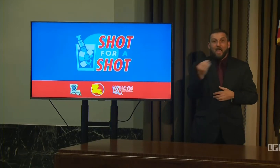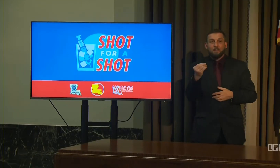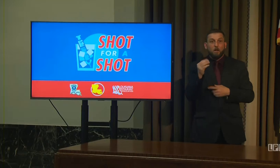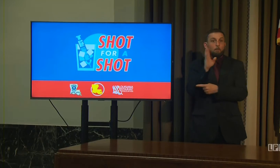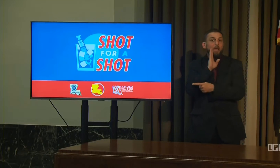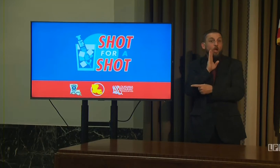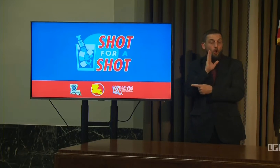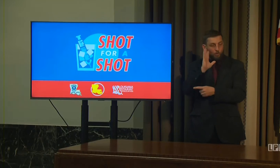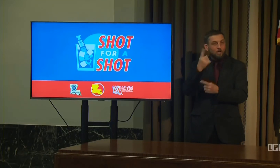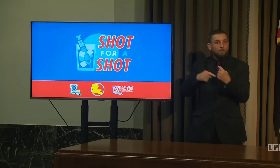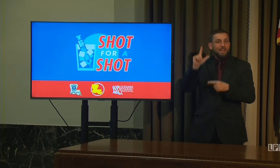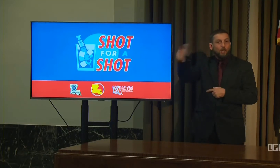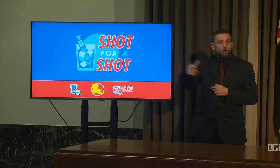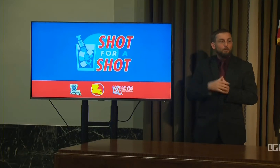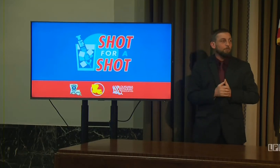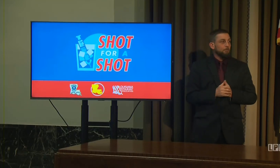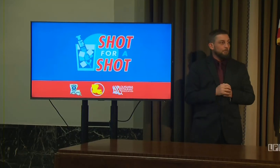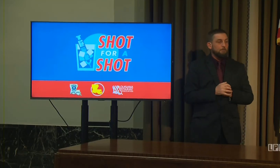beer later.